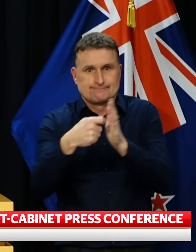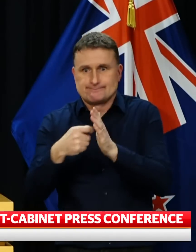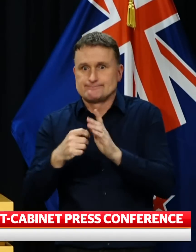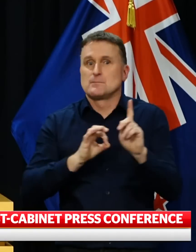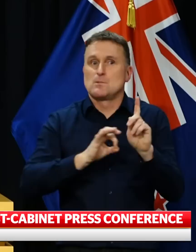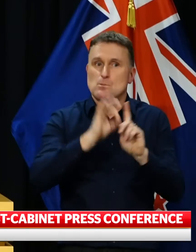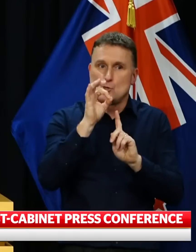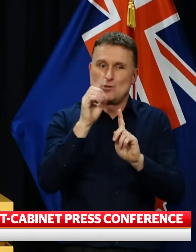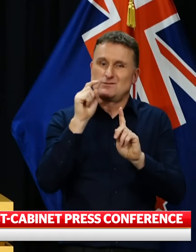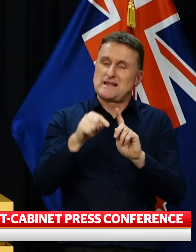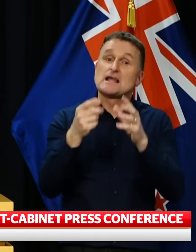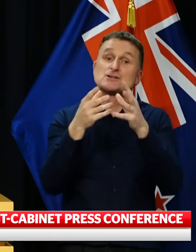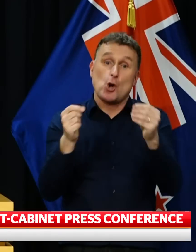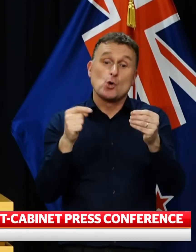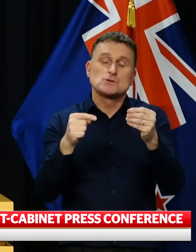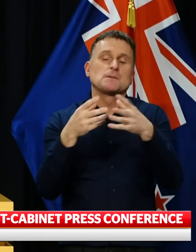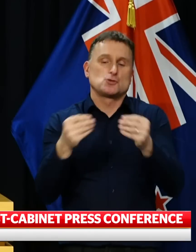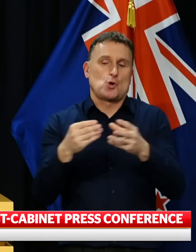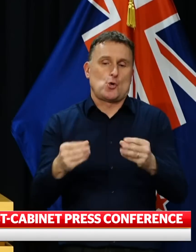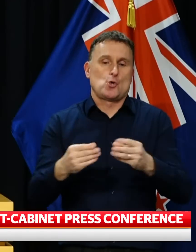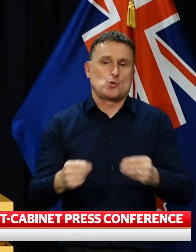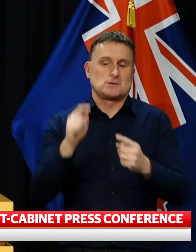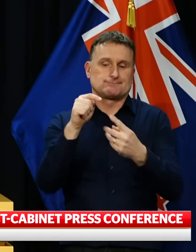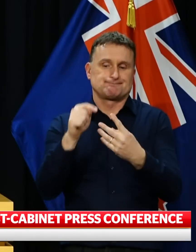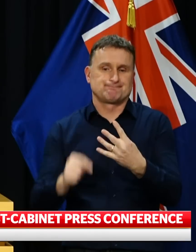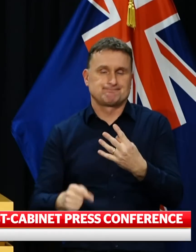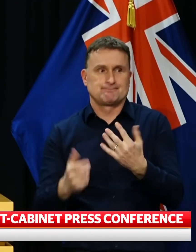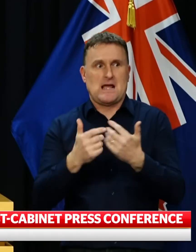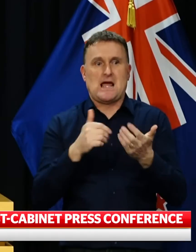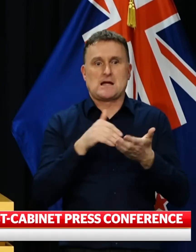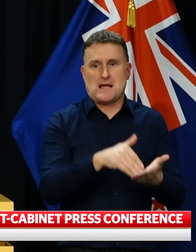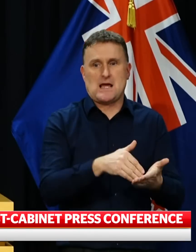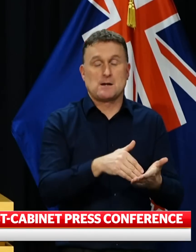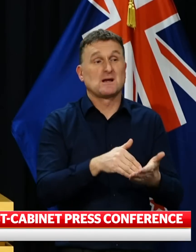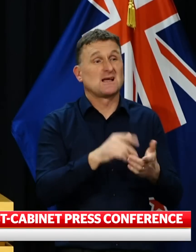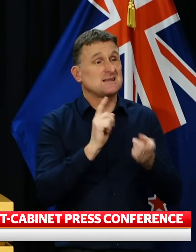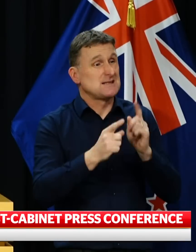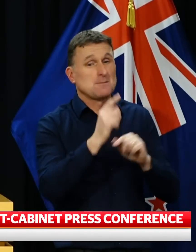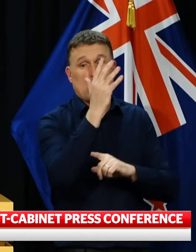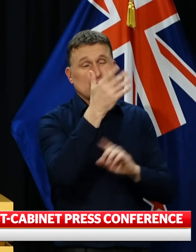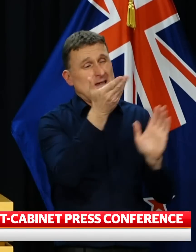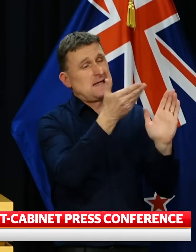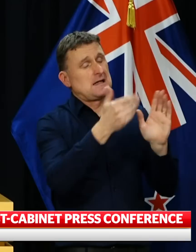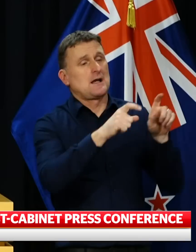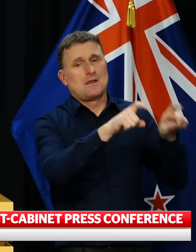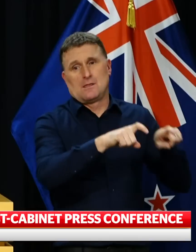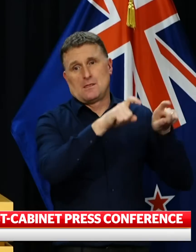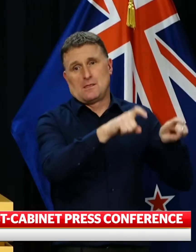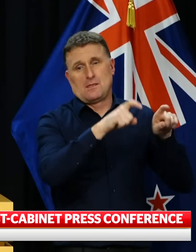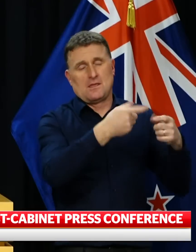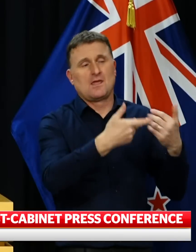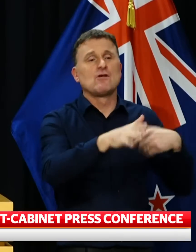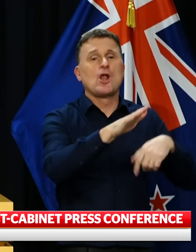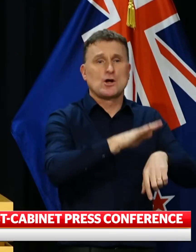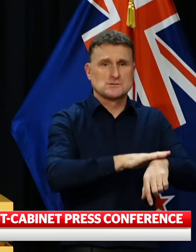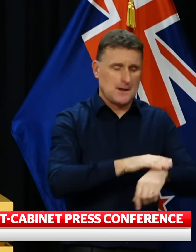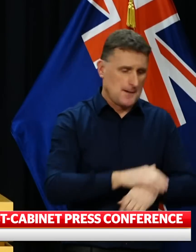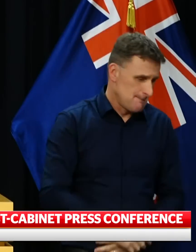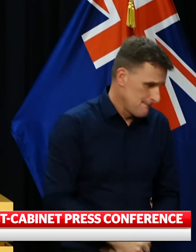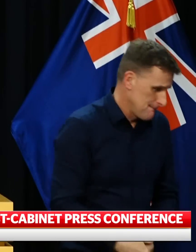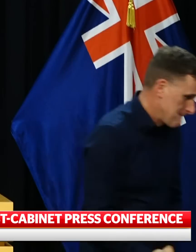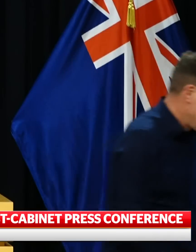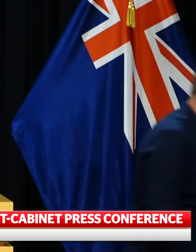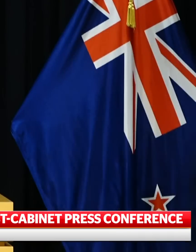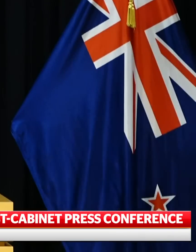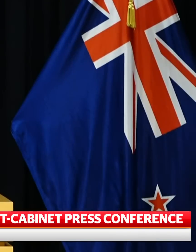place as quickly as possible, bearing in mind that some of that slash has been sitting on those hillsides for some time now. National being quite